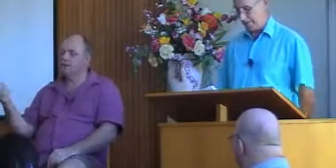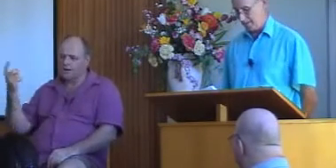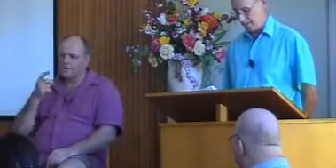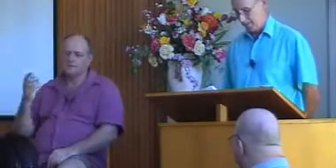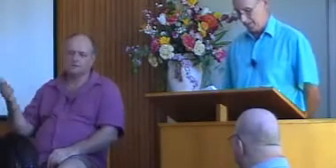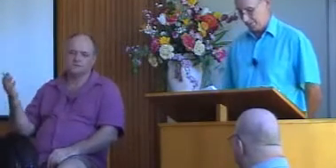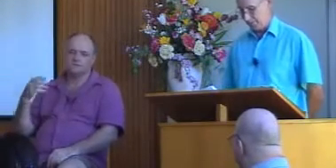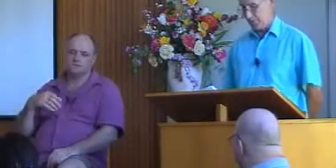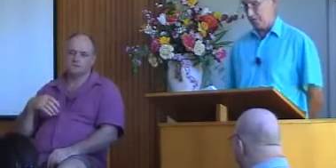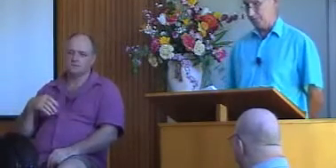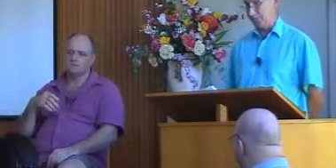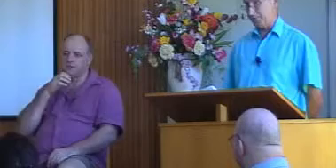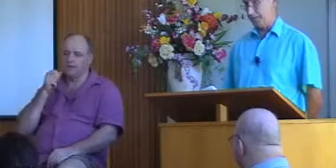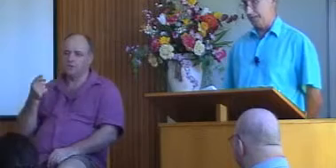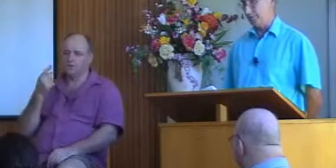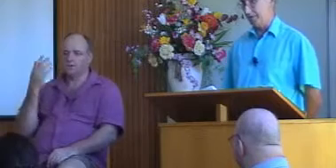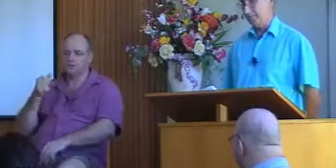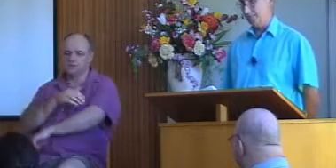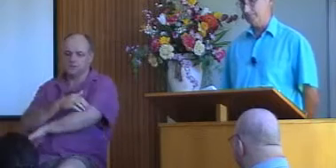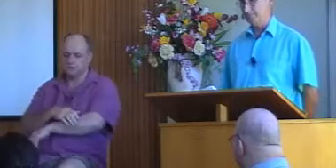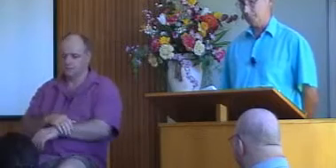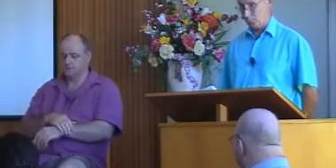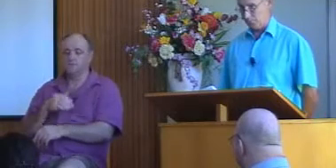He carried on. So at the end he stopped again and